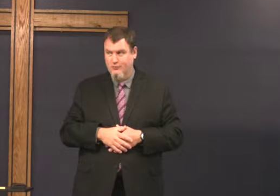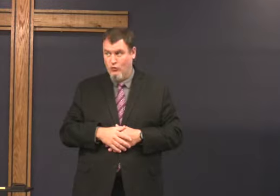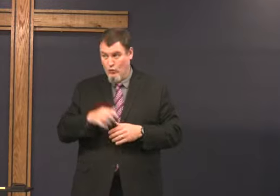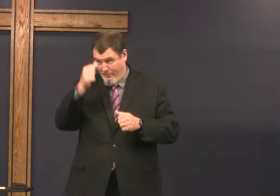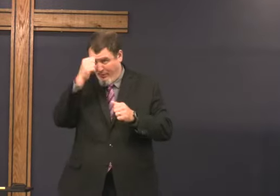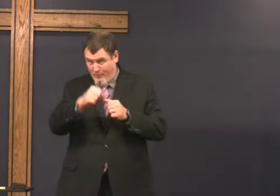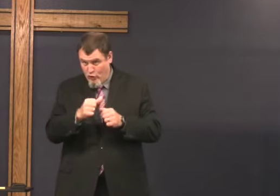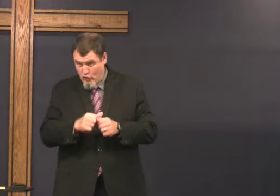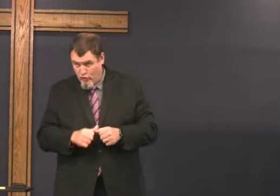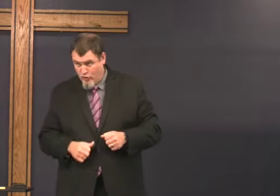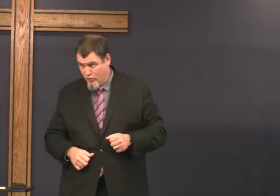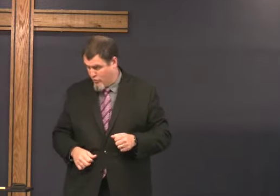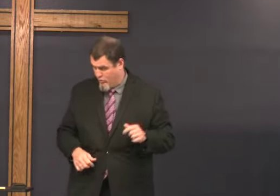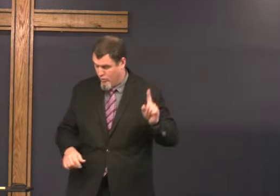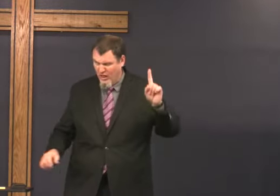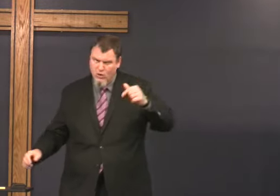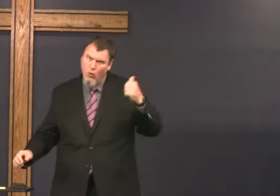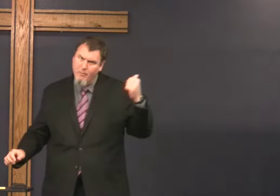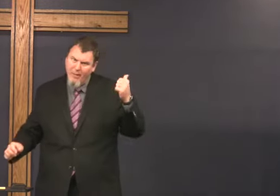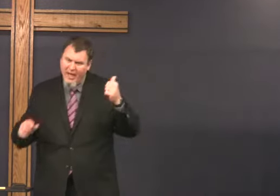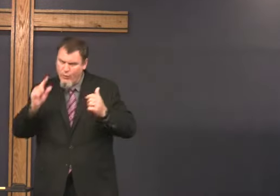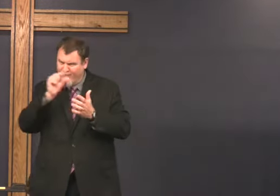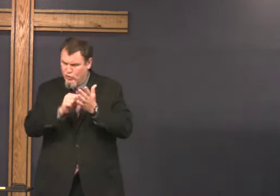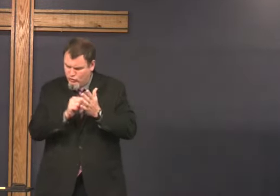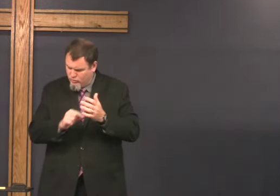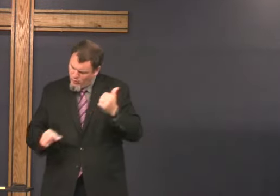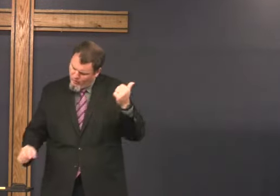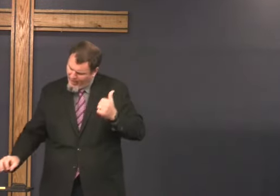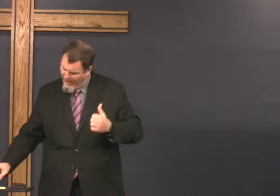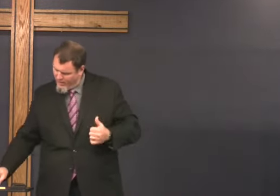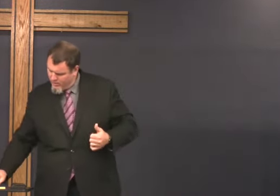What is the mirror? If you remember, let's go back to the verse.